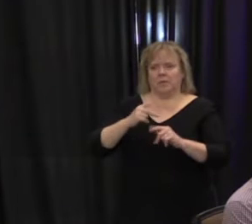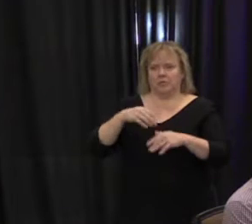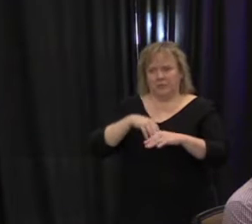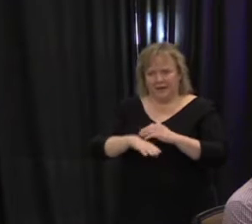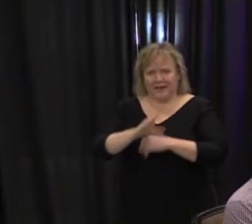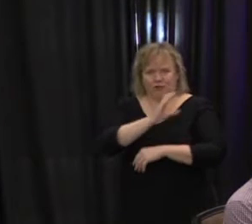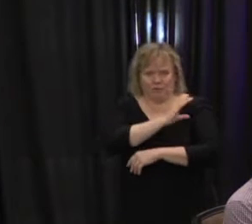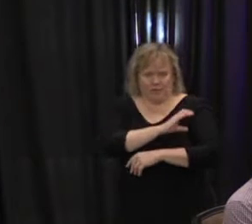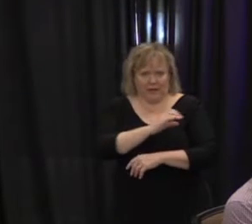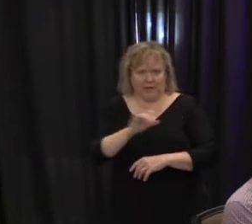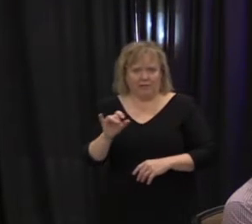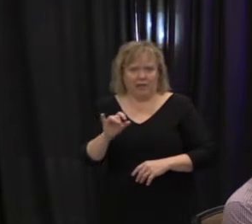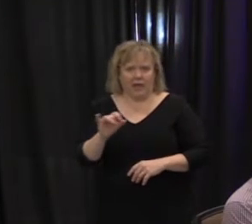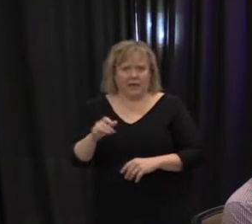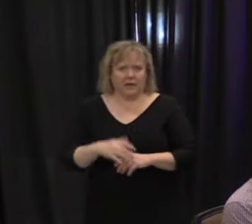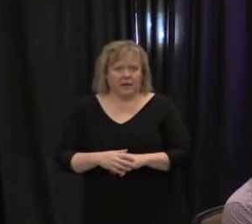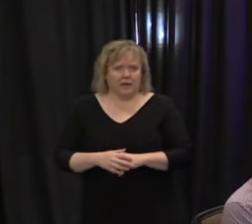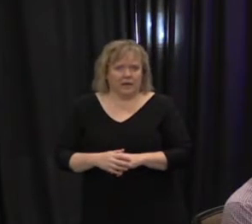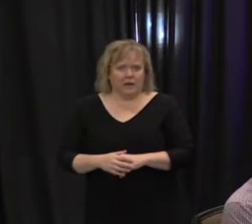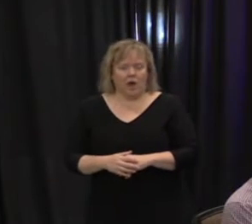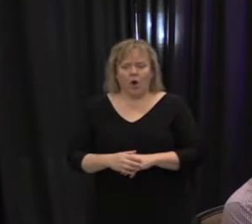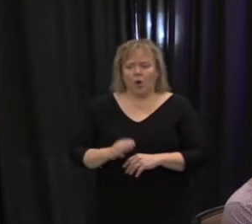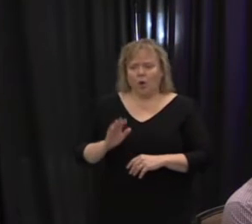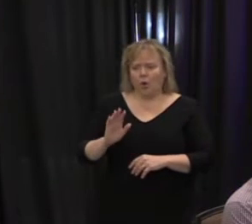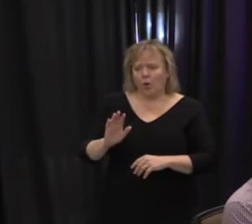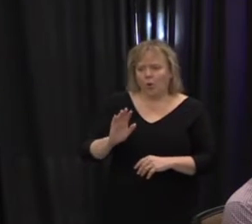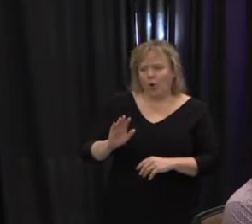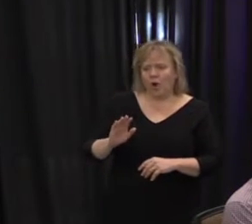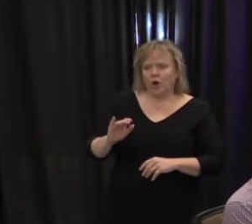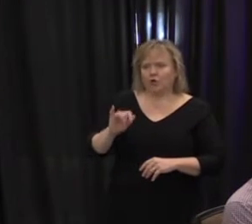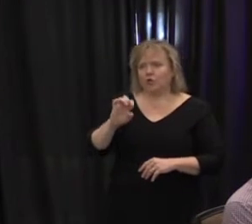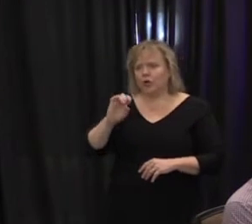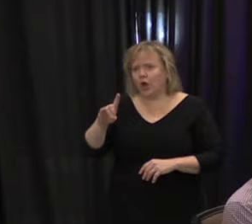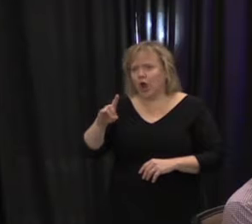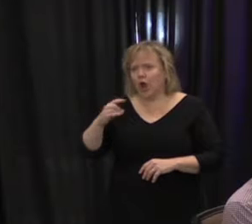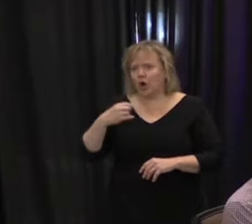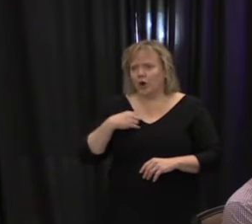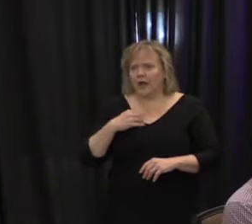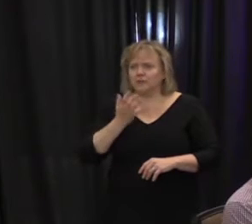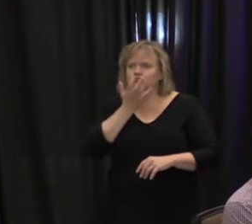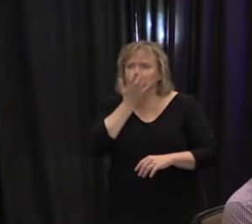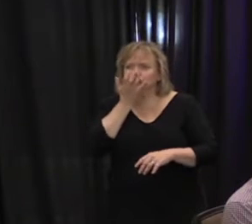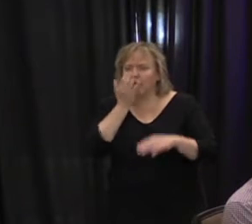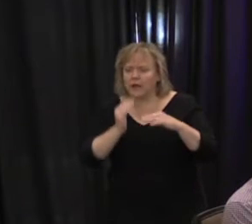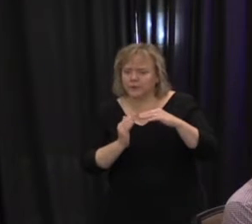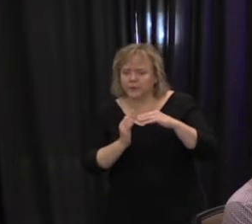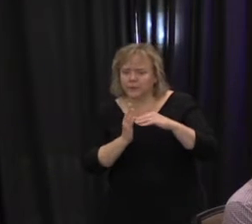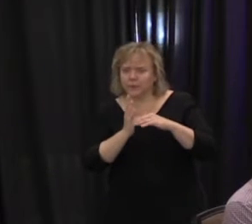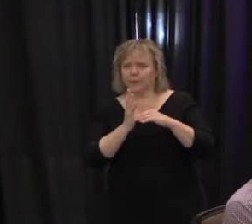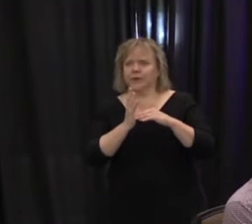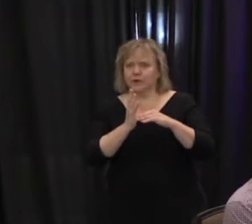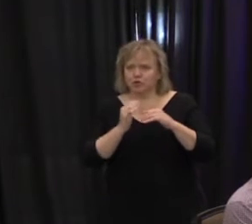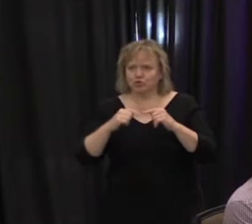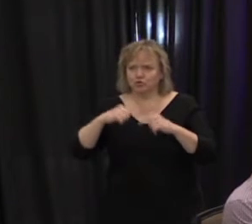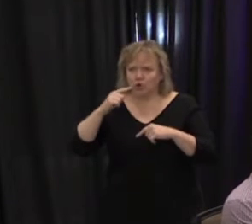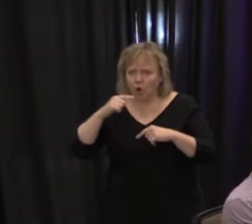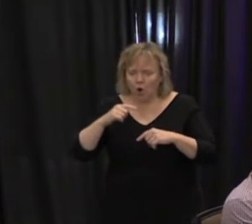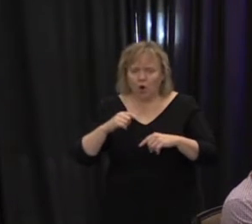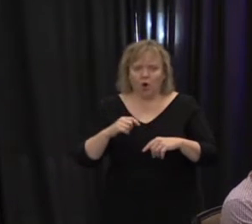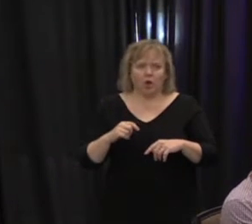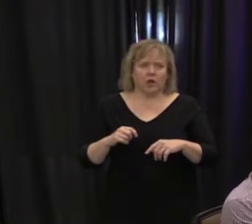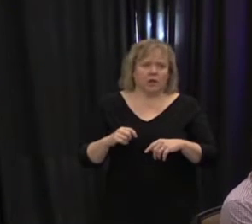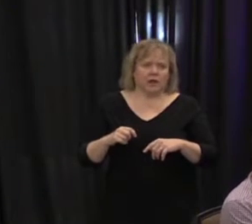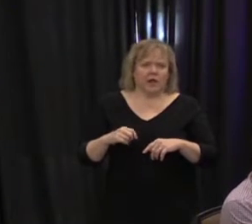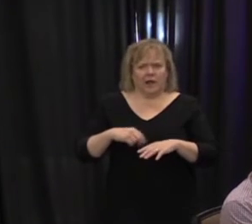clinics, such as, the blade of grass in your yard needs to be 1/8 of an inch or whatever, which of course